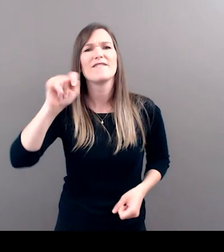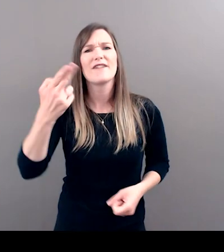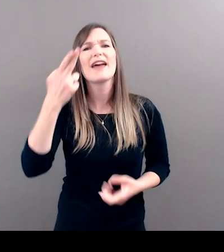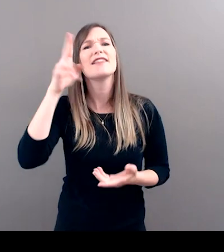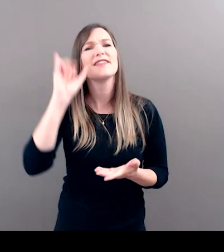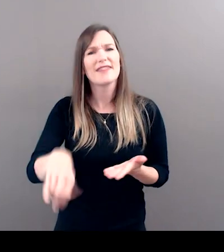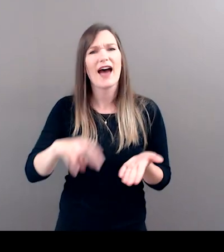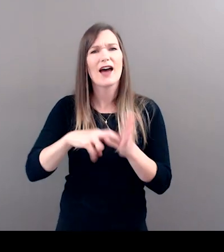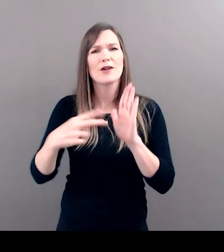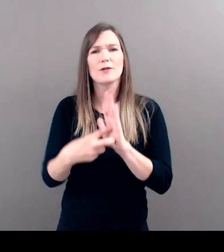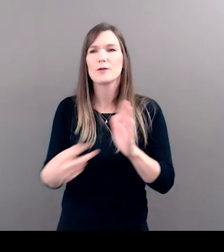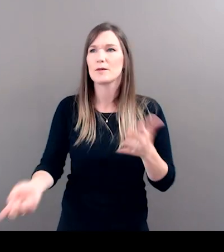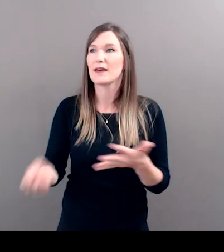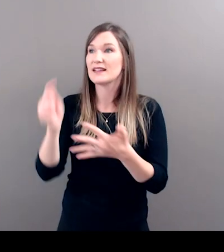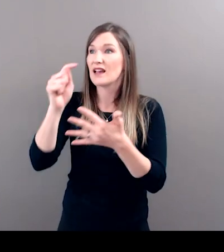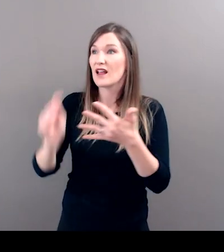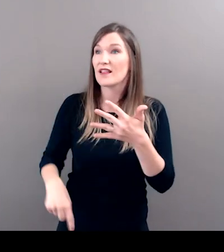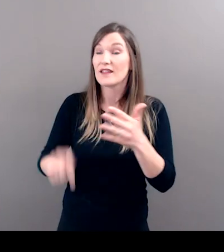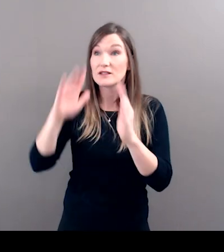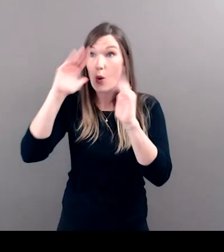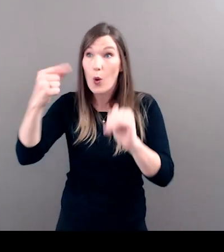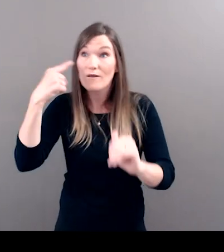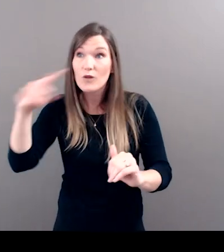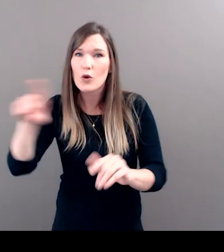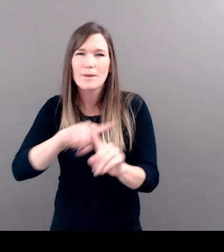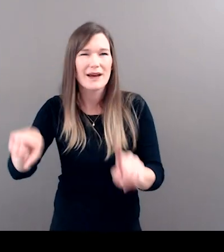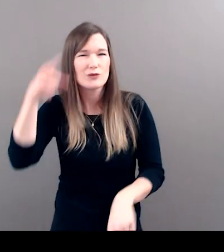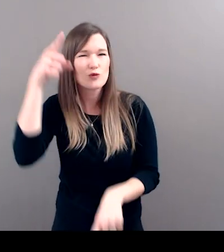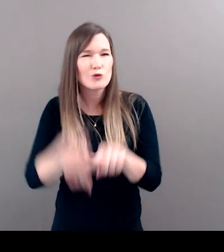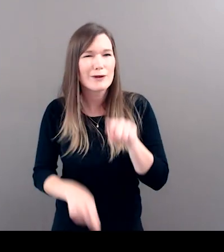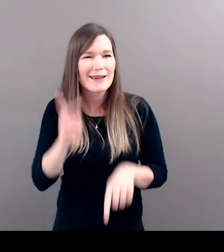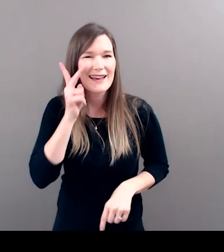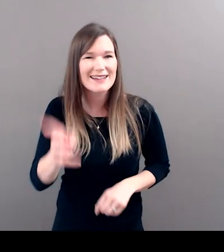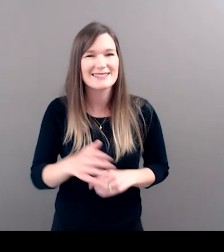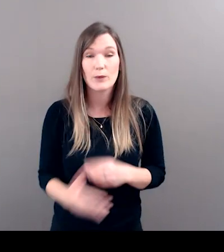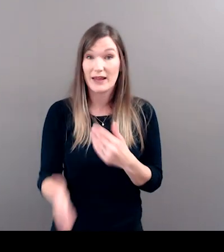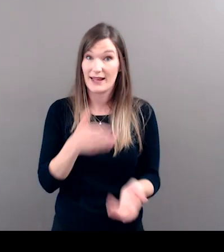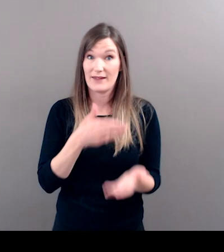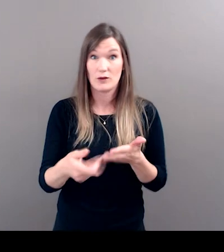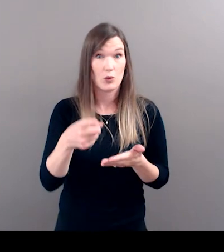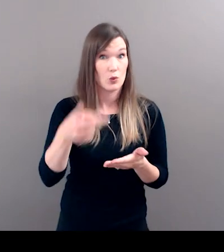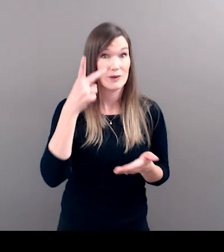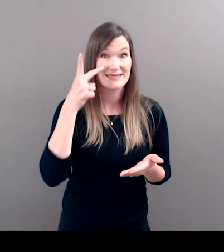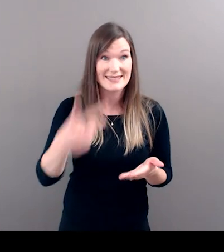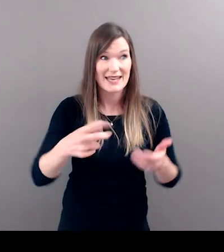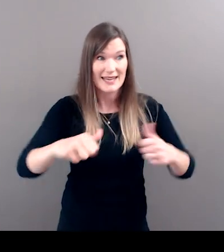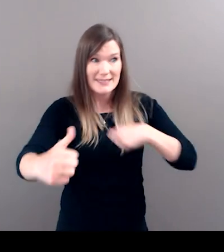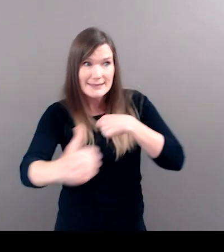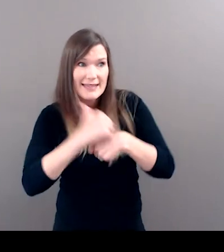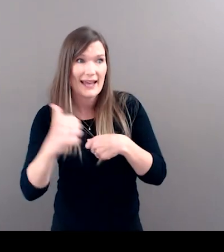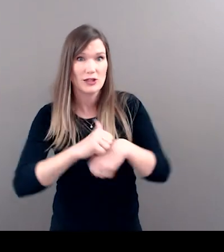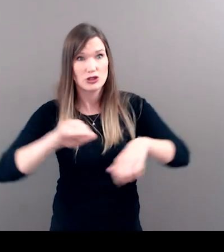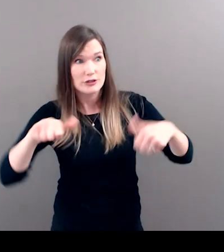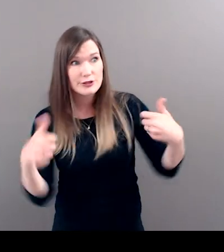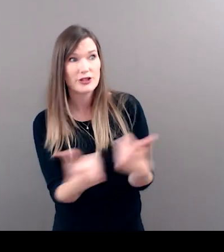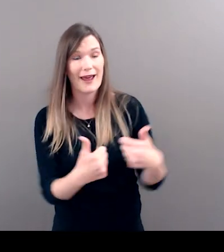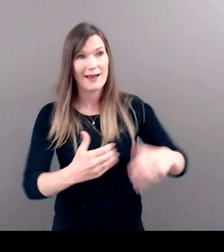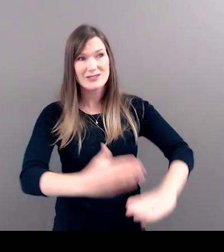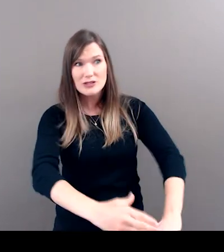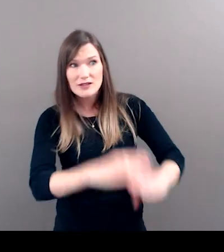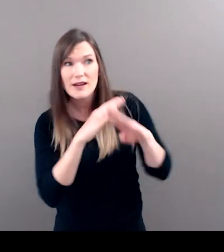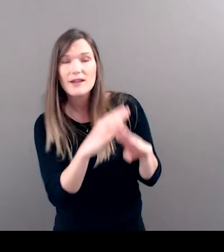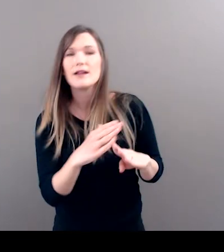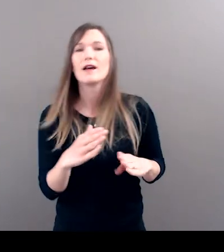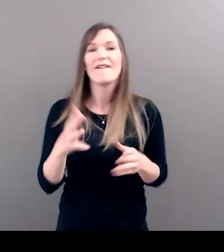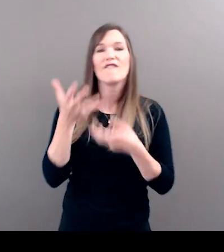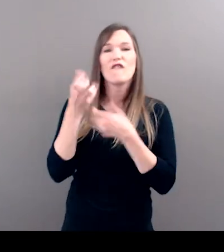the evidence of things not seen. So even though you see danger, even though you see challenge, even though you see an obstacle, what faith